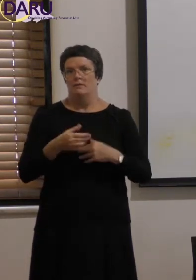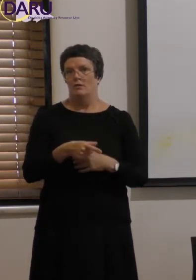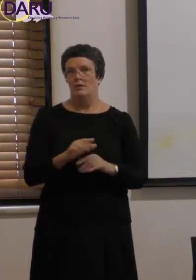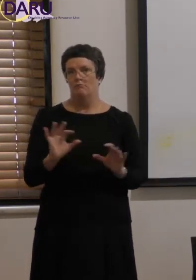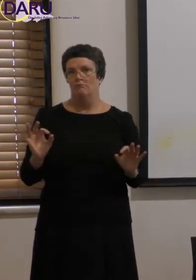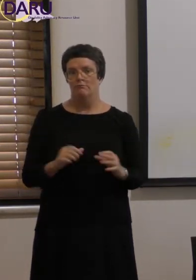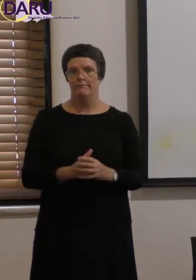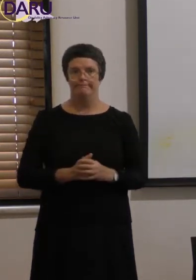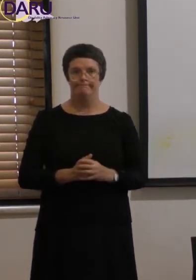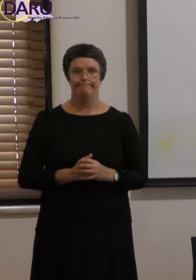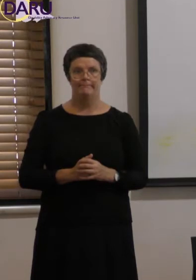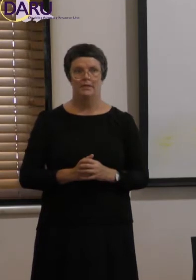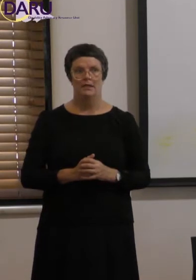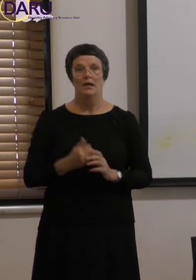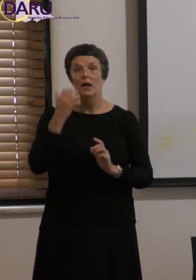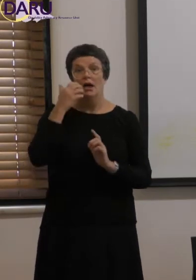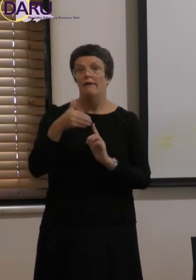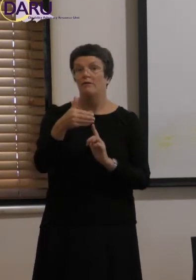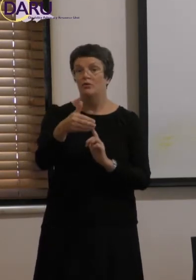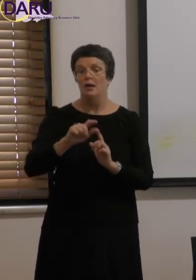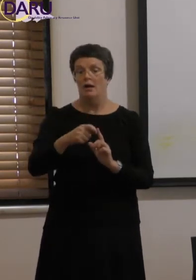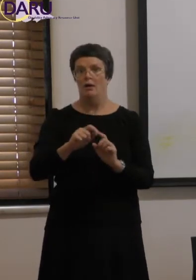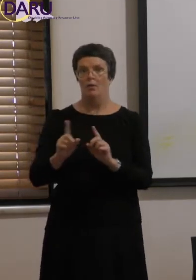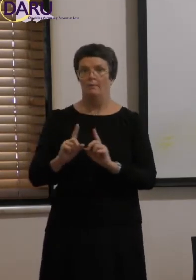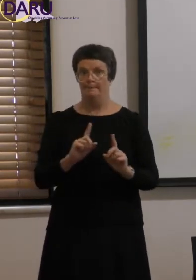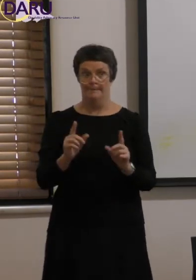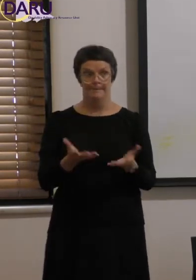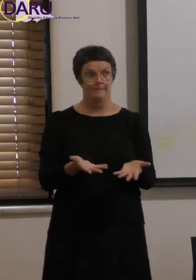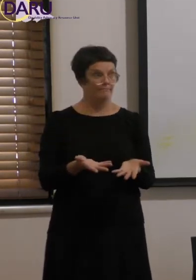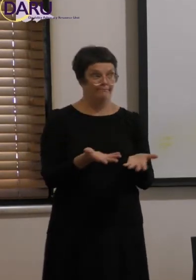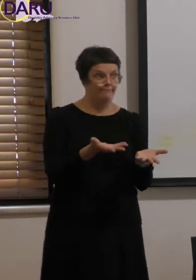So the way forward. Got some ideas, guys?